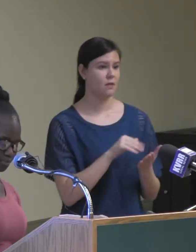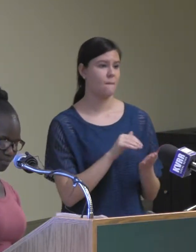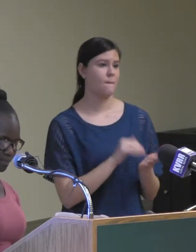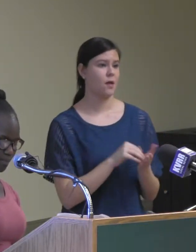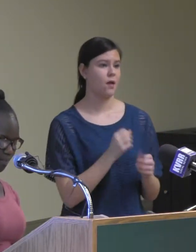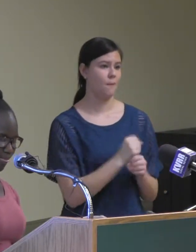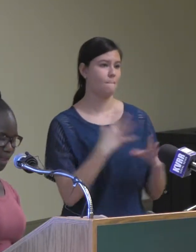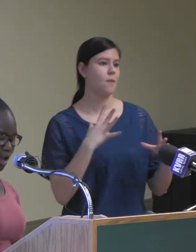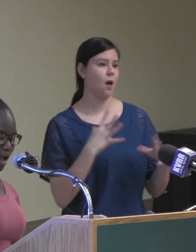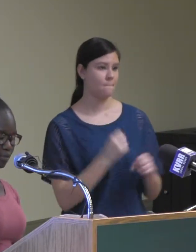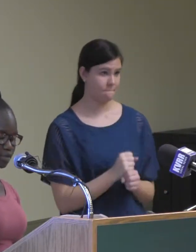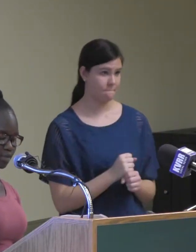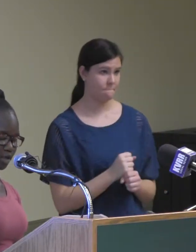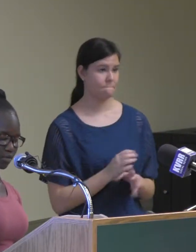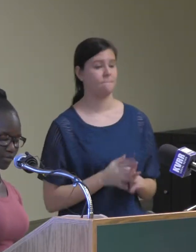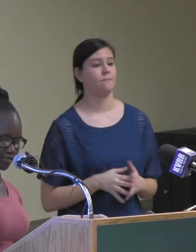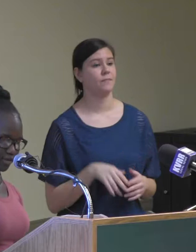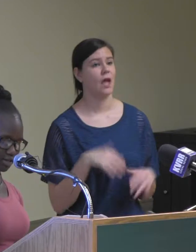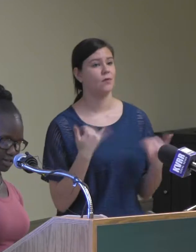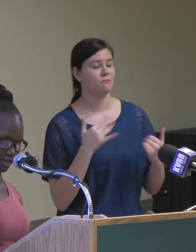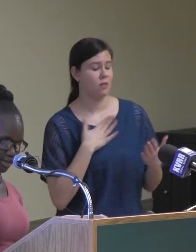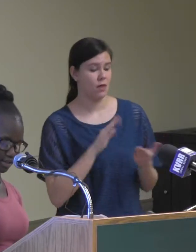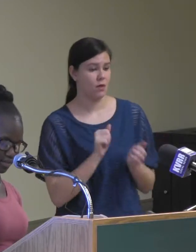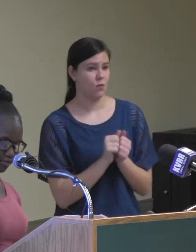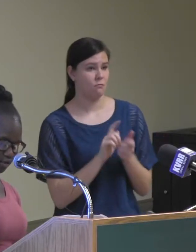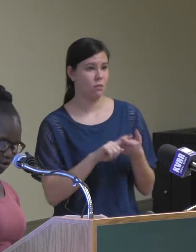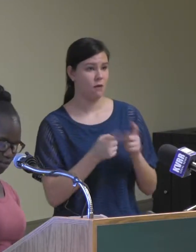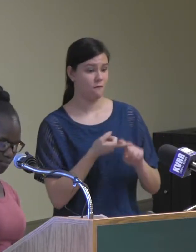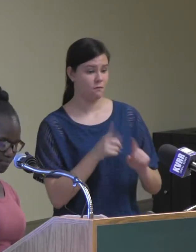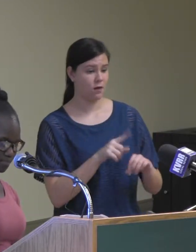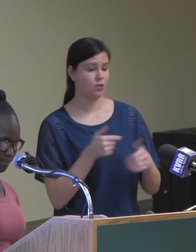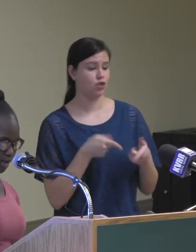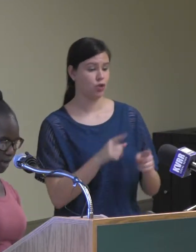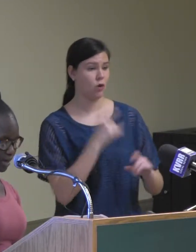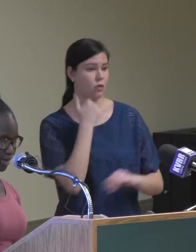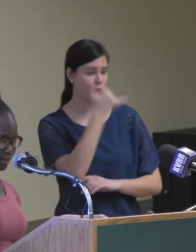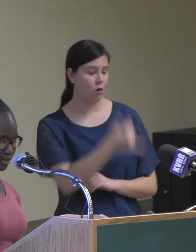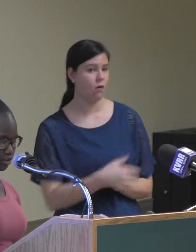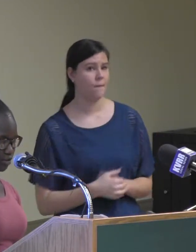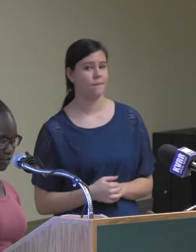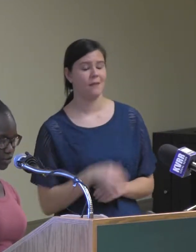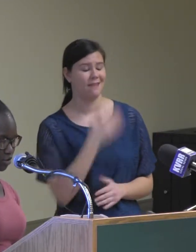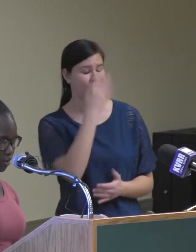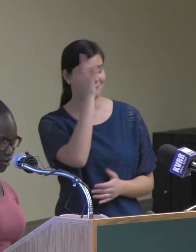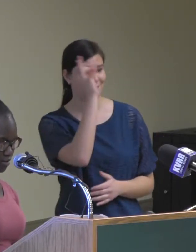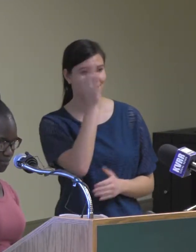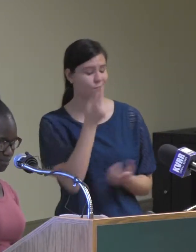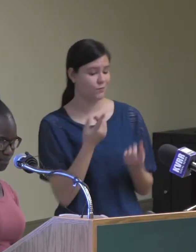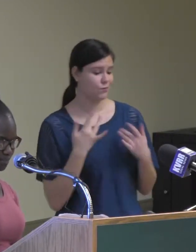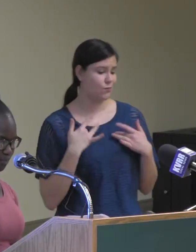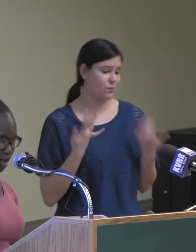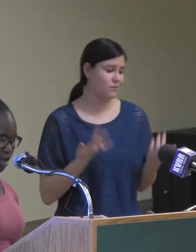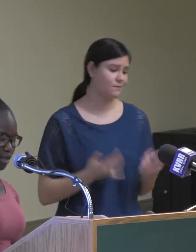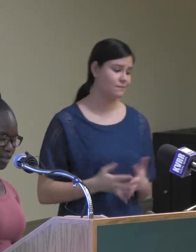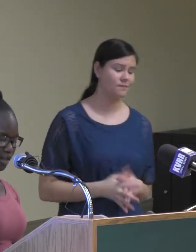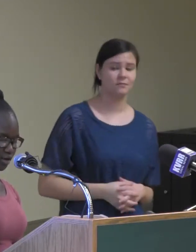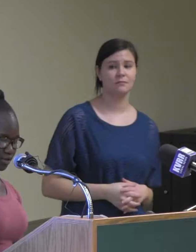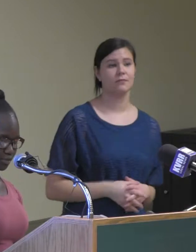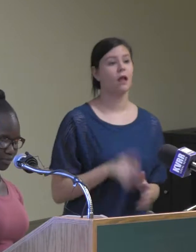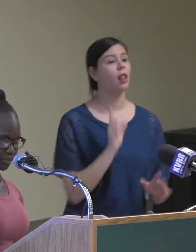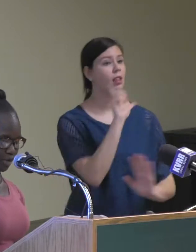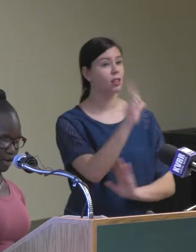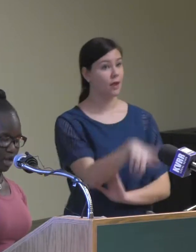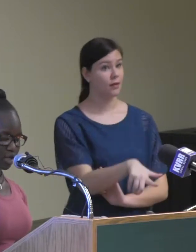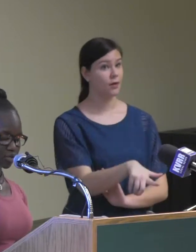explosion. I was playing with my friends at that time of the call, and I didn't know what was going on.